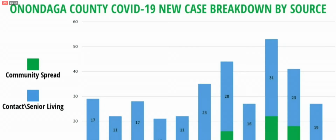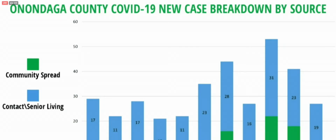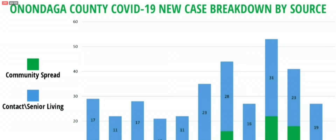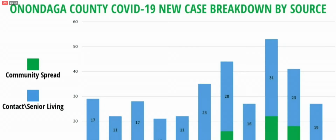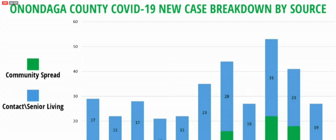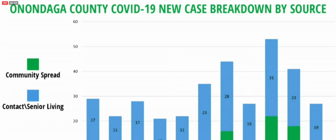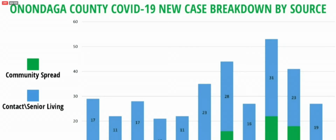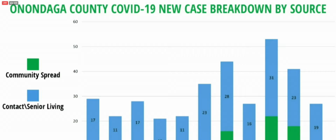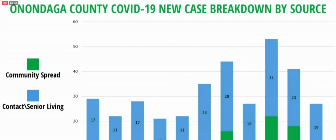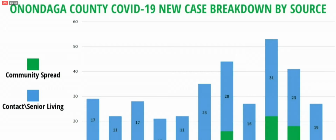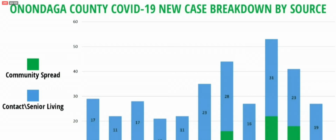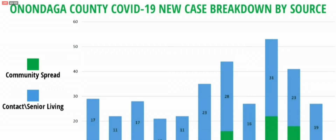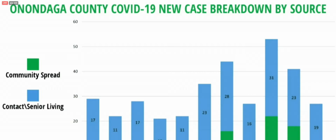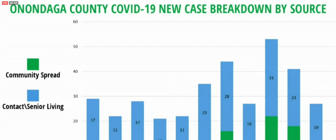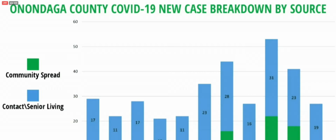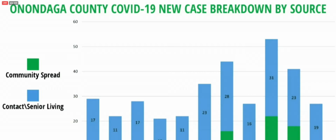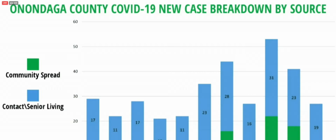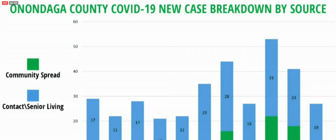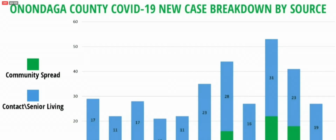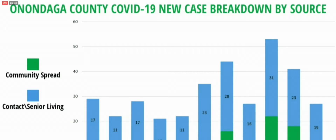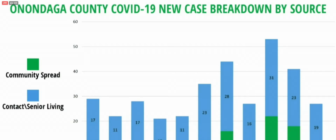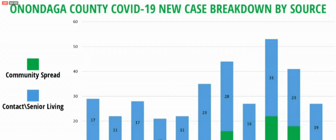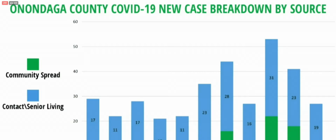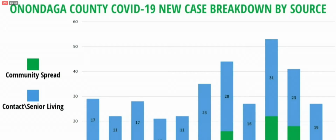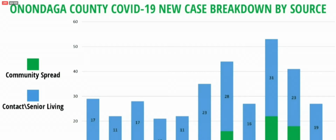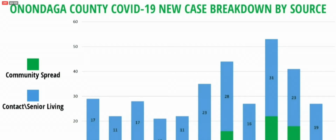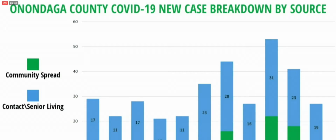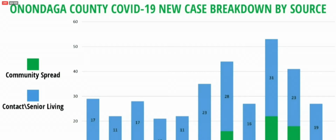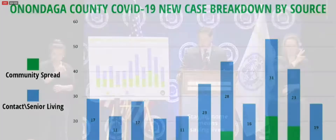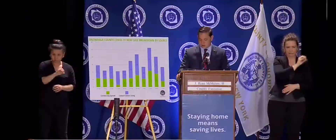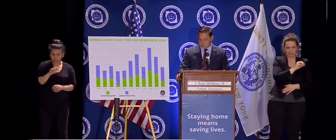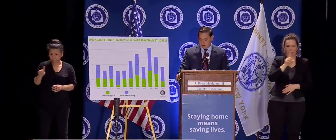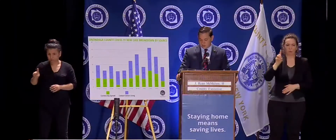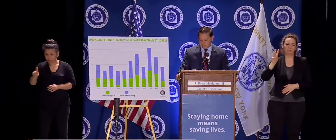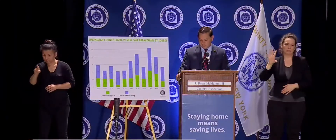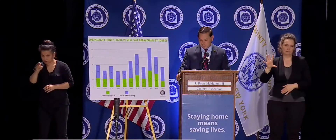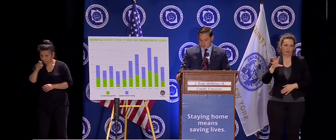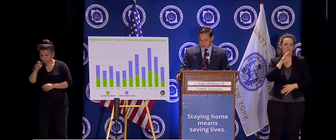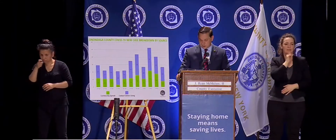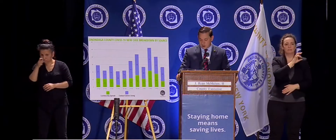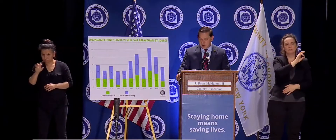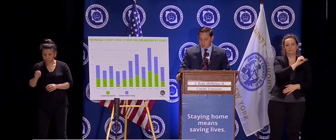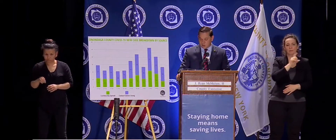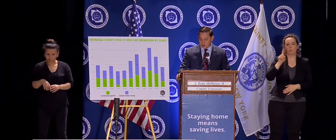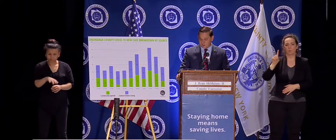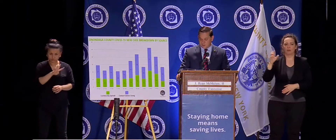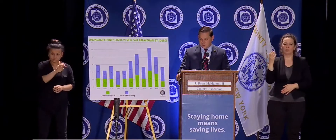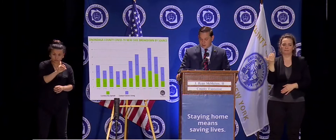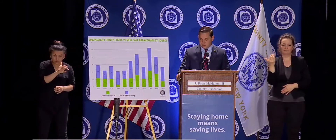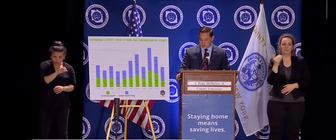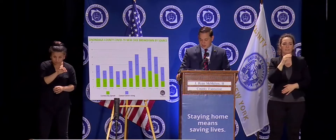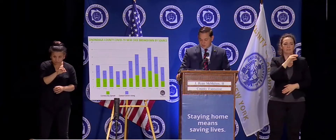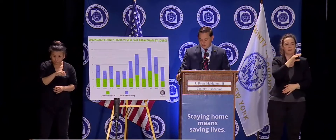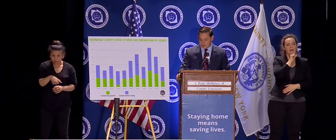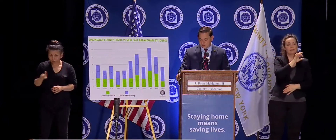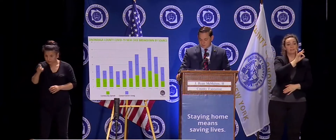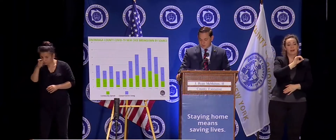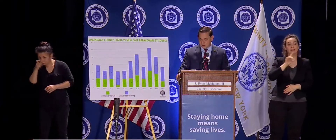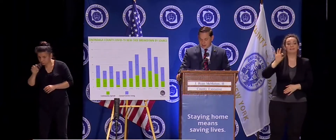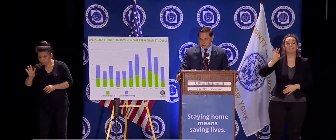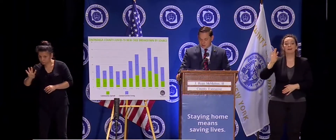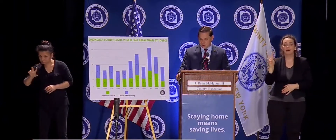in their 40s, 185 in their 50s, 165 in their 60s, 115 in their